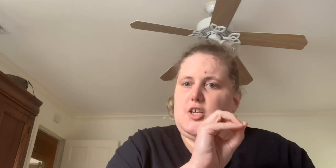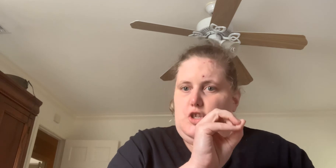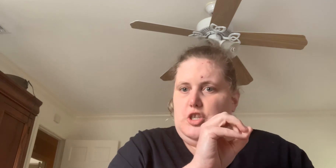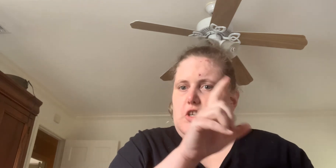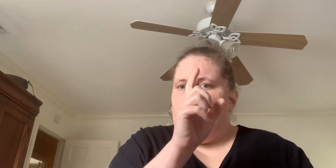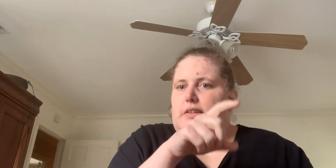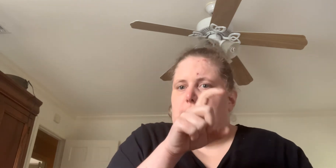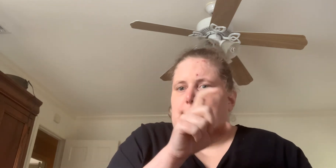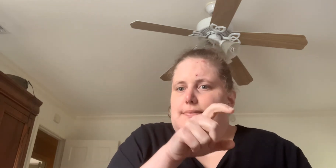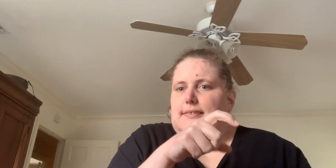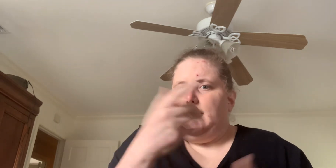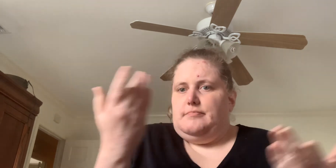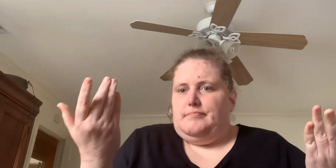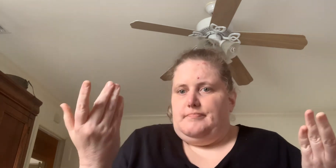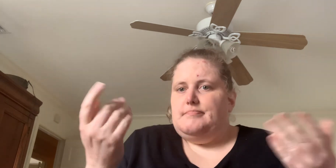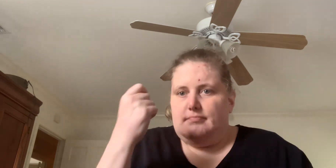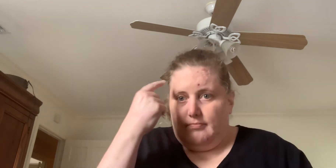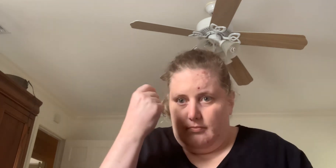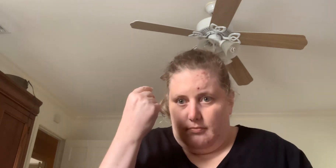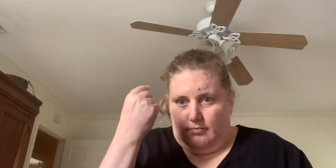So our given is 7 moles.